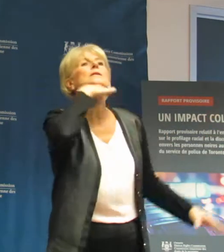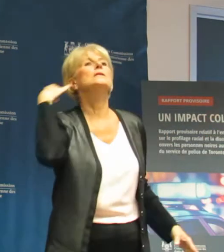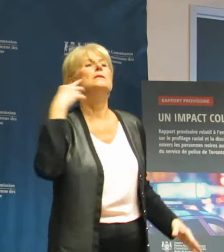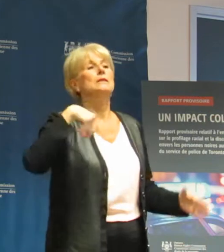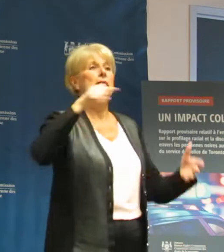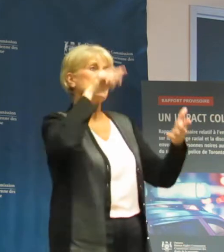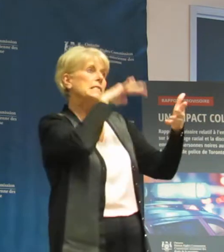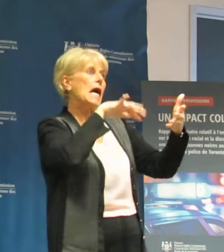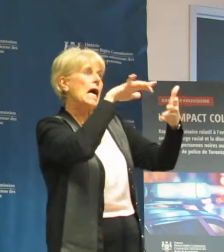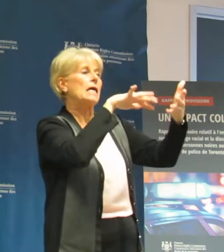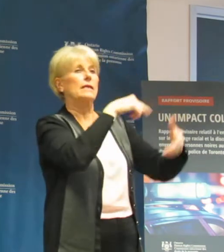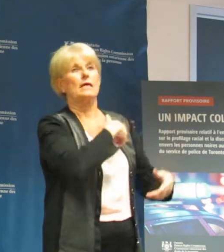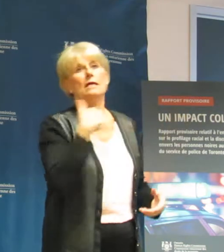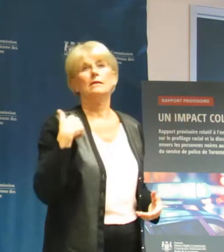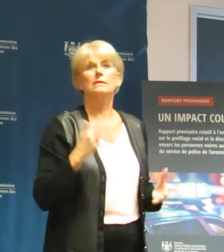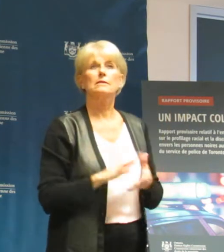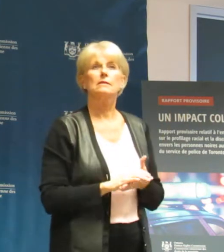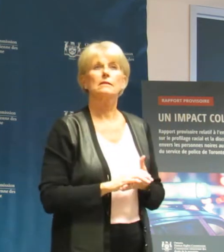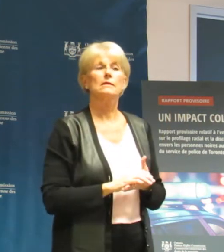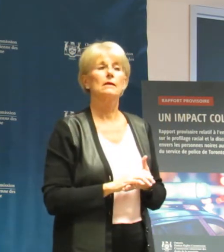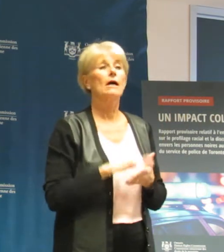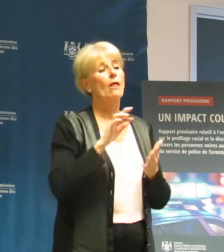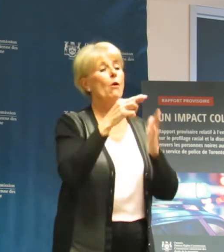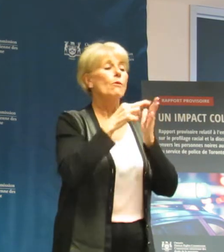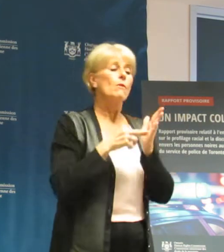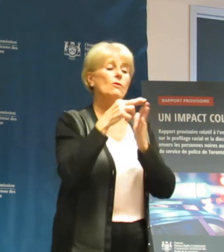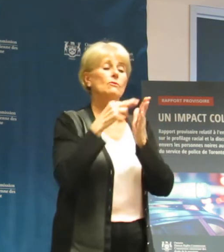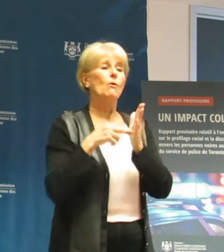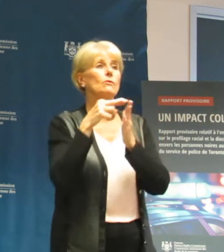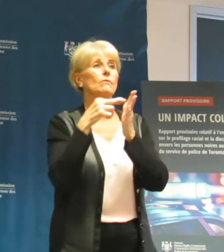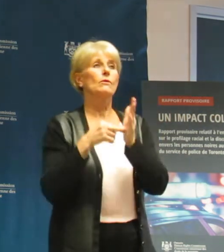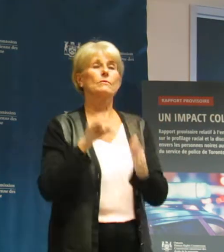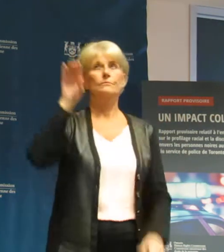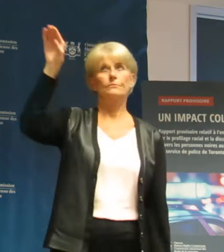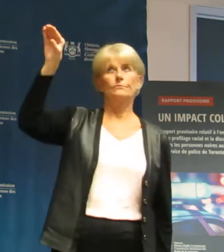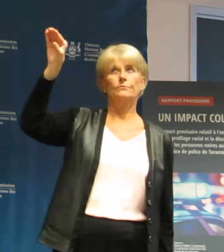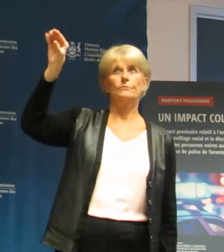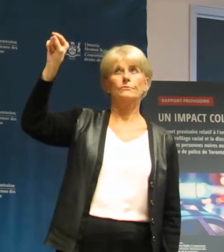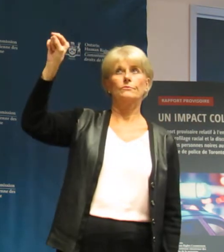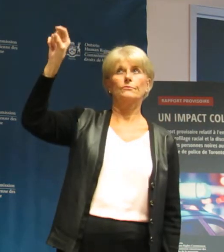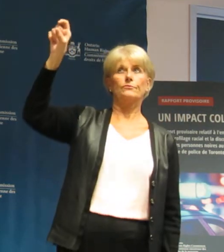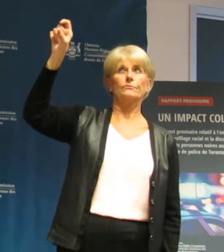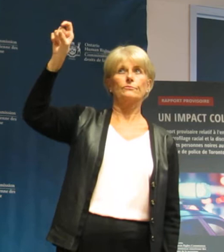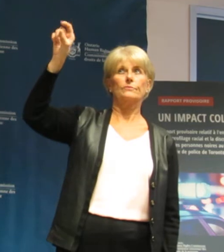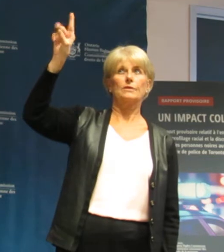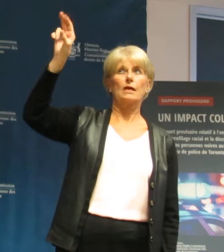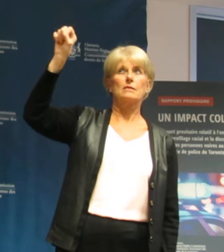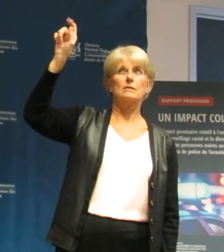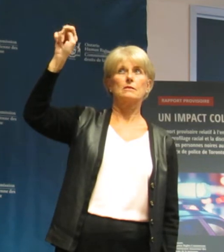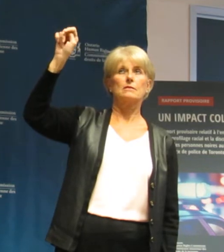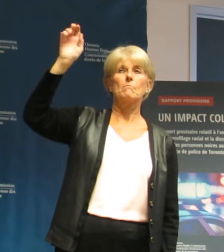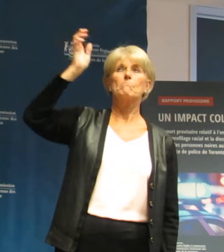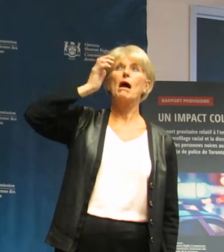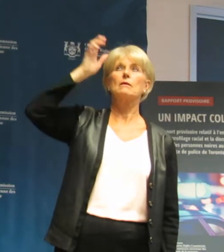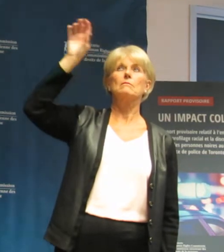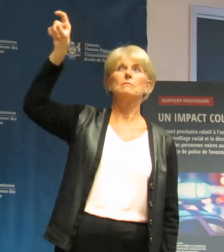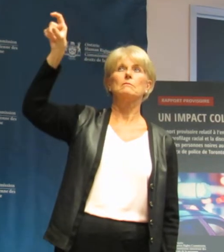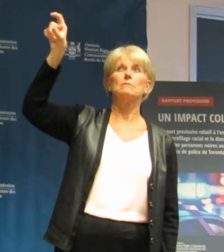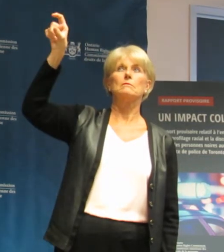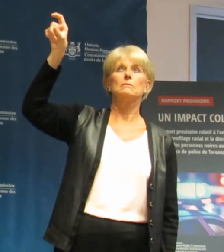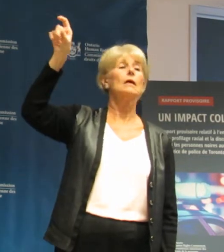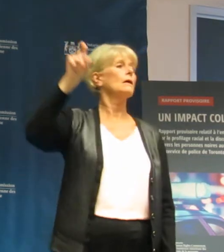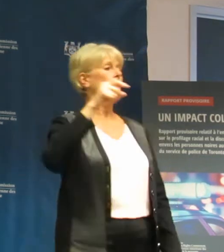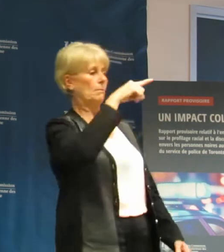death. And all of those reports are sitting on shelves gathering dust and mud, and the Black